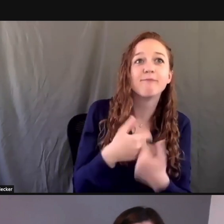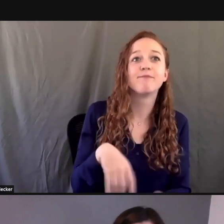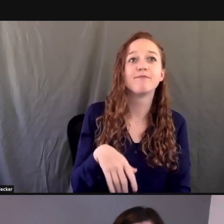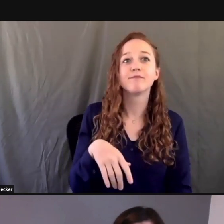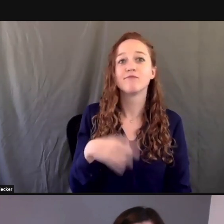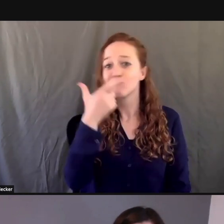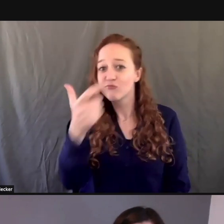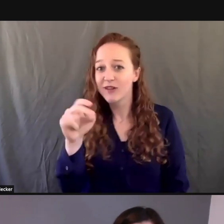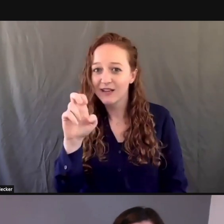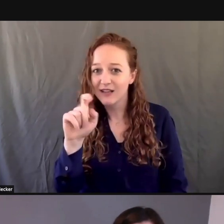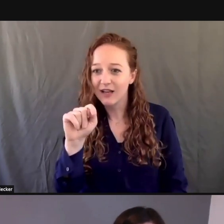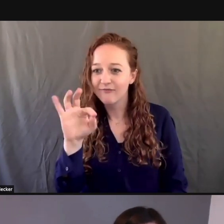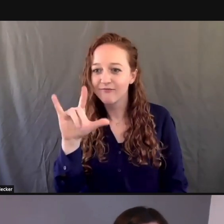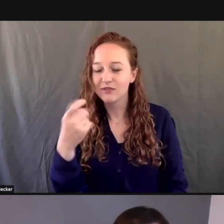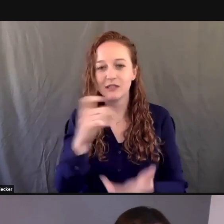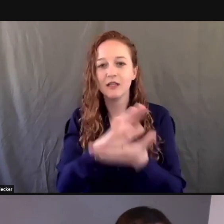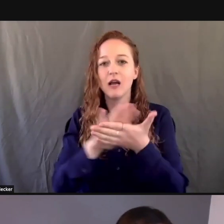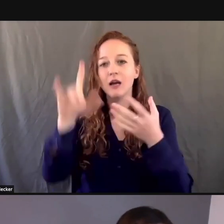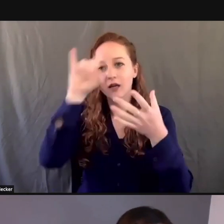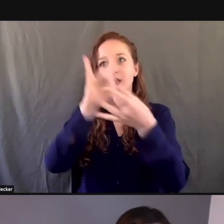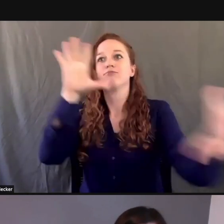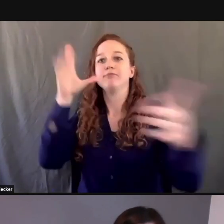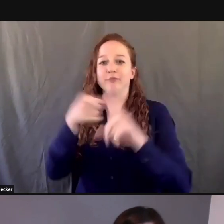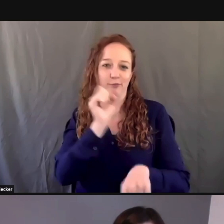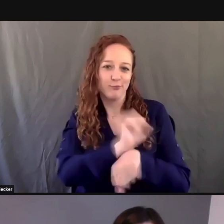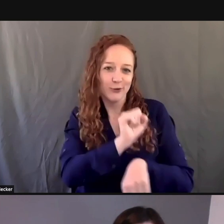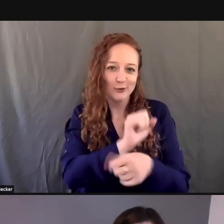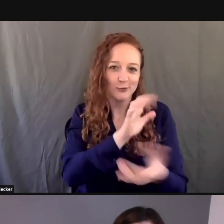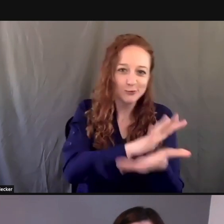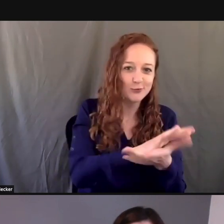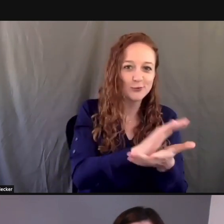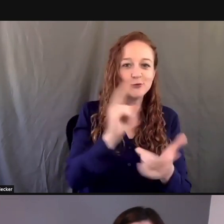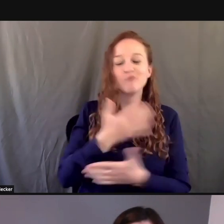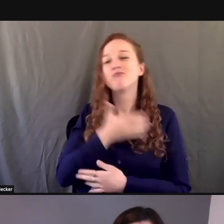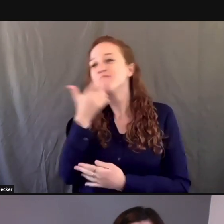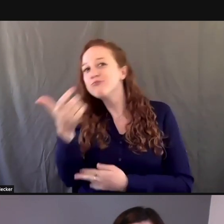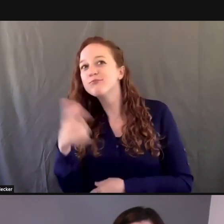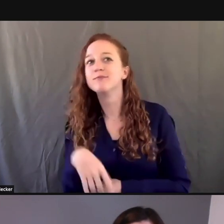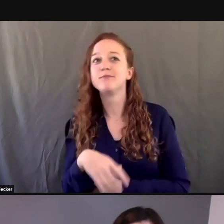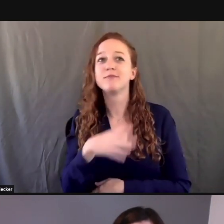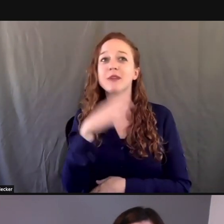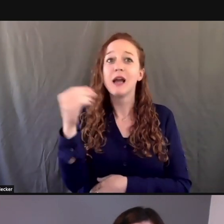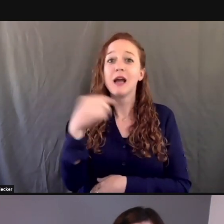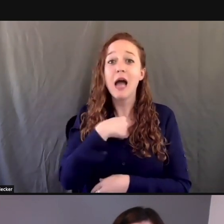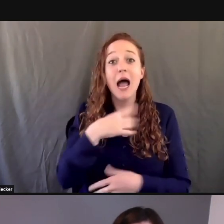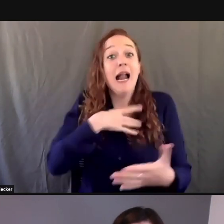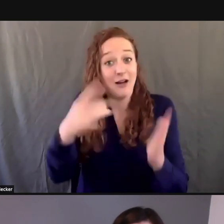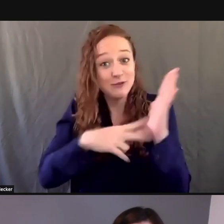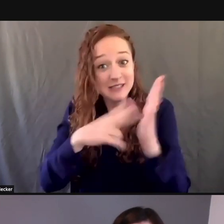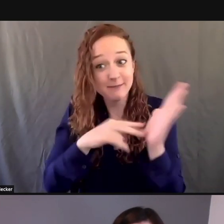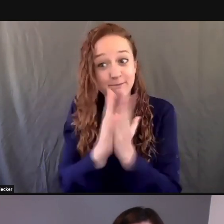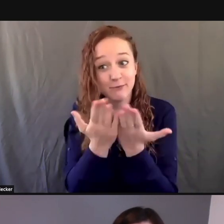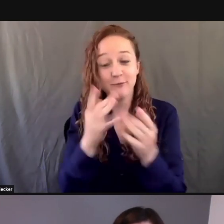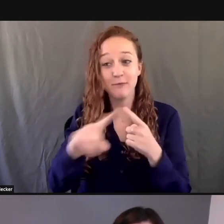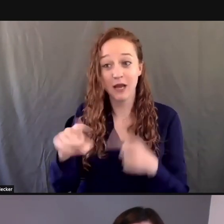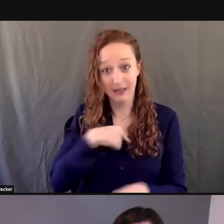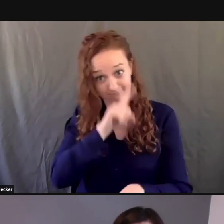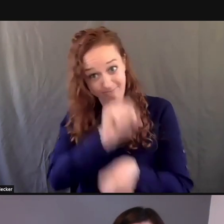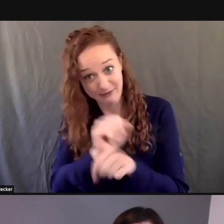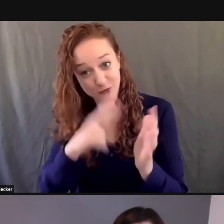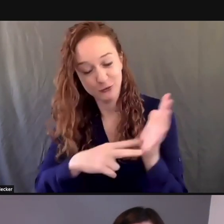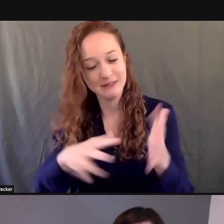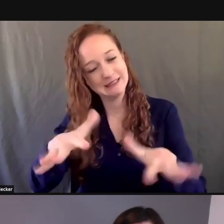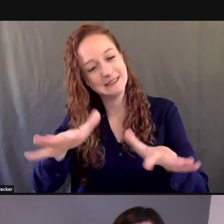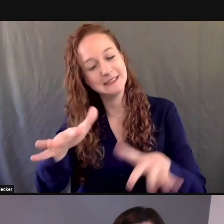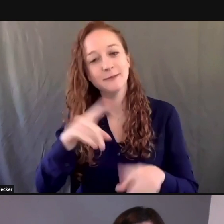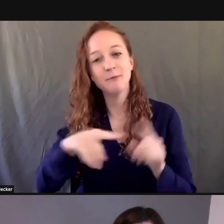It's almost exactly the same as Alicia's, as you can see, because we're friends and we do a lot of things together. I greatly enjoy being outside,